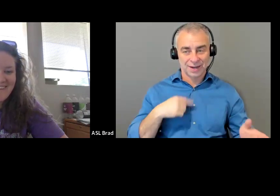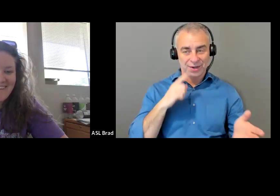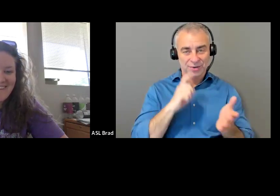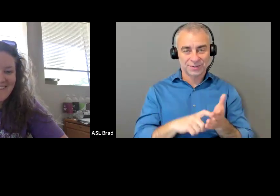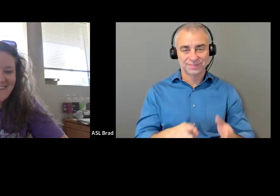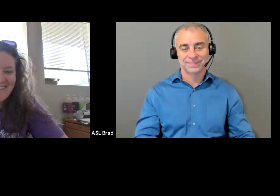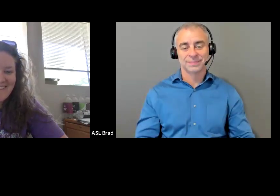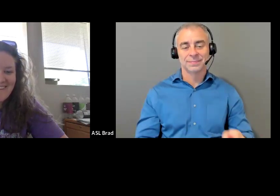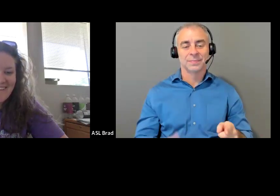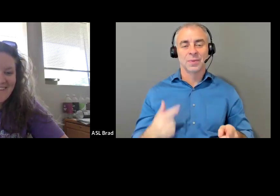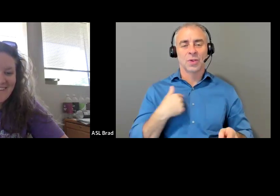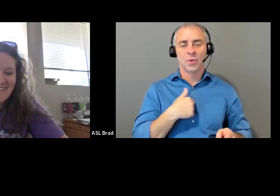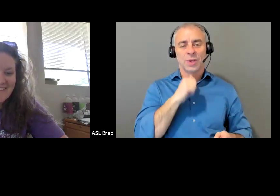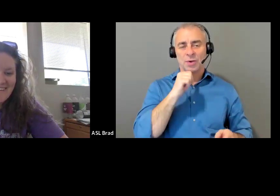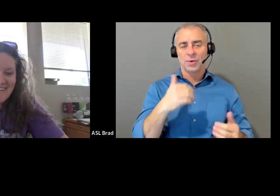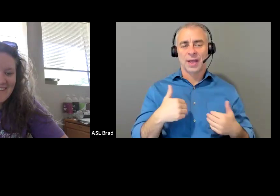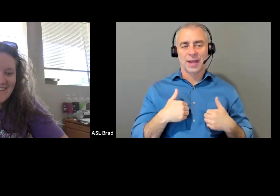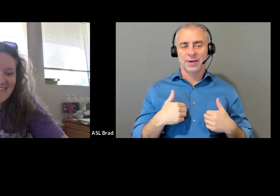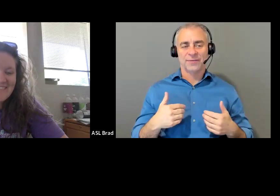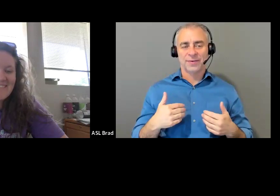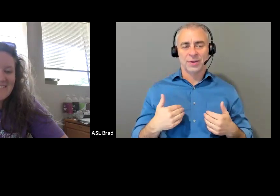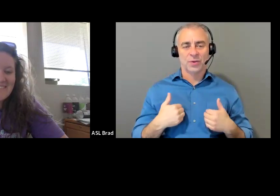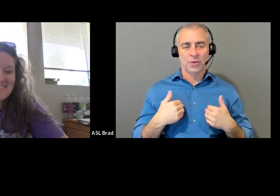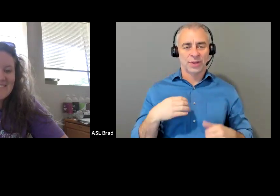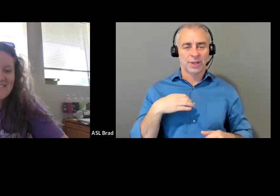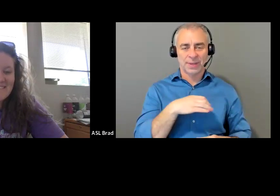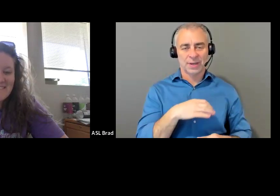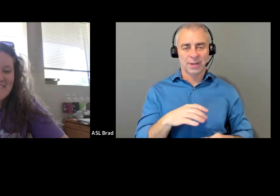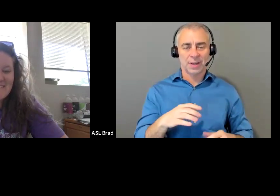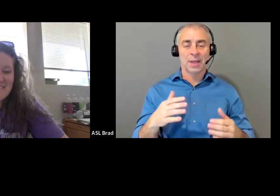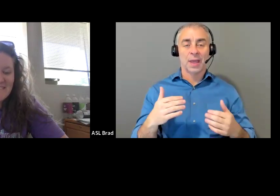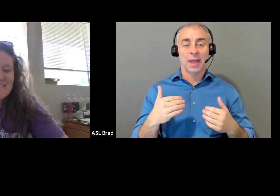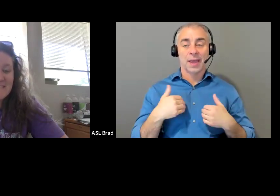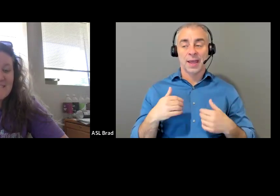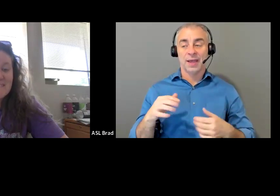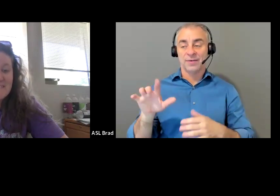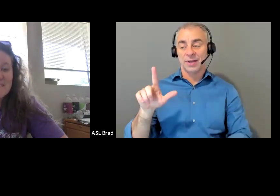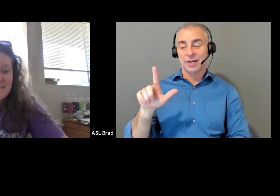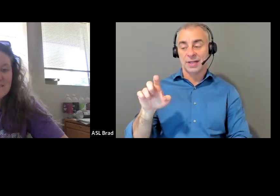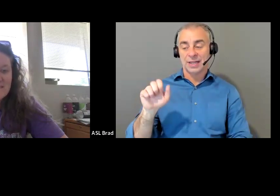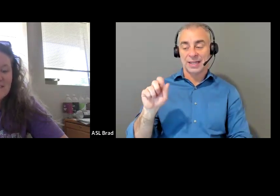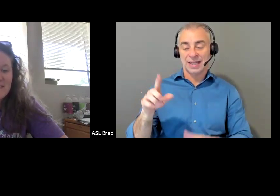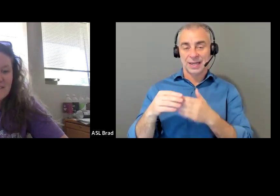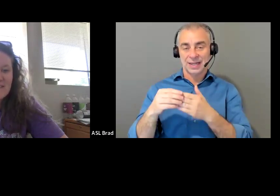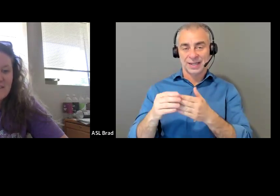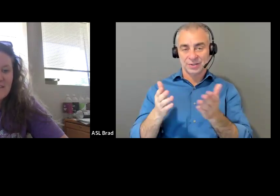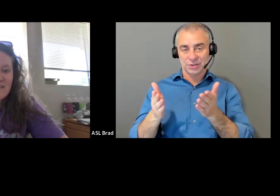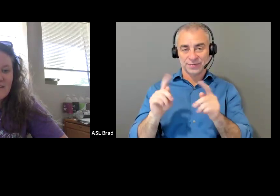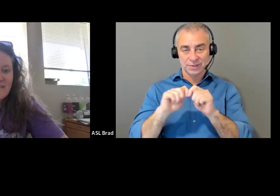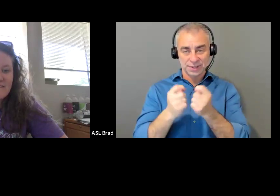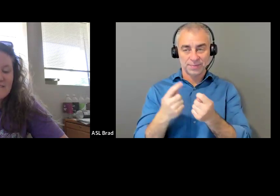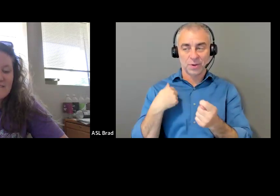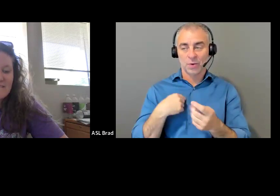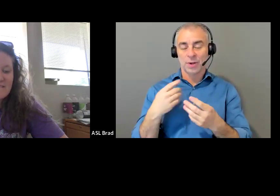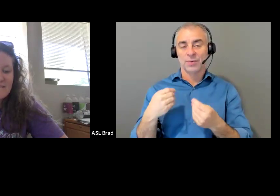We don't have a youth committee per se, but we do have kind of a youth services team where we do provide